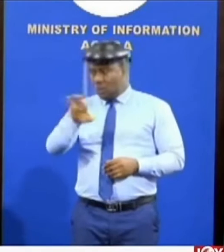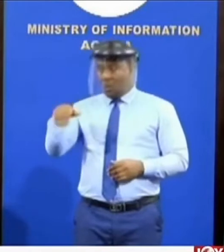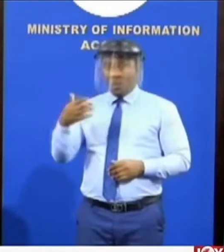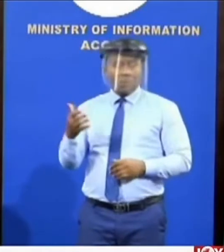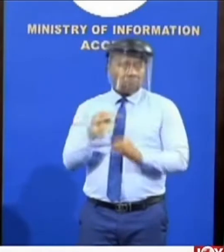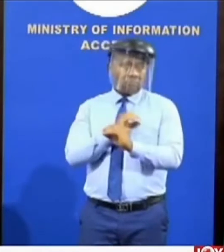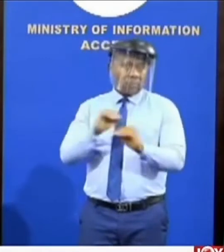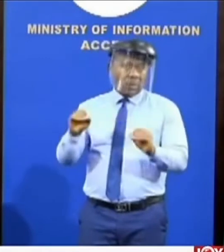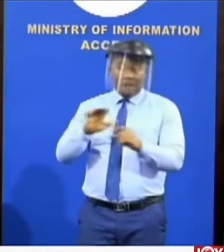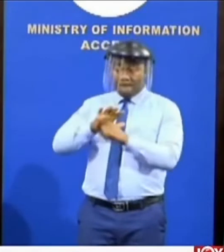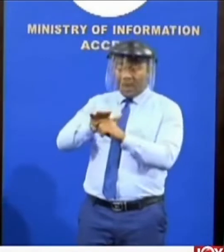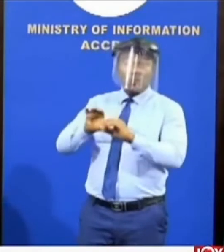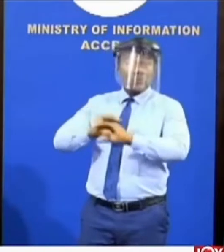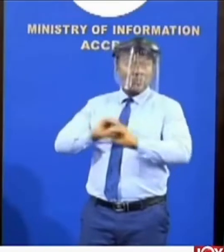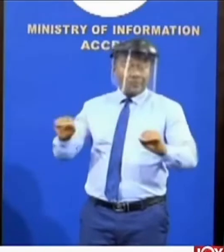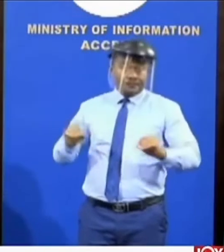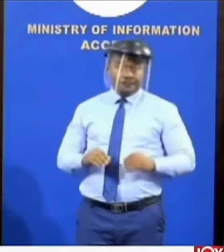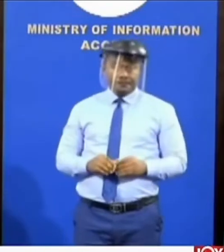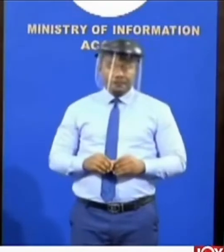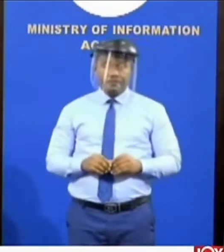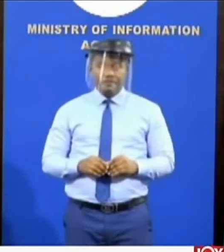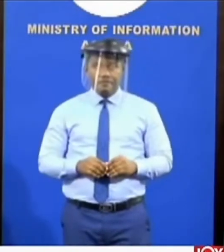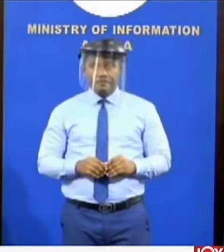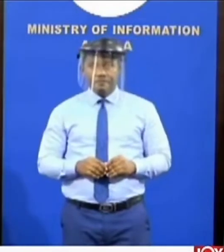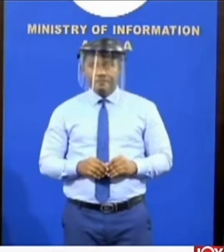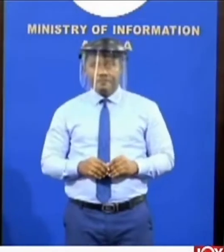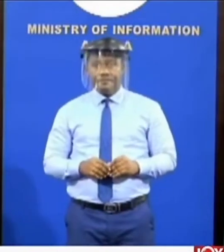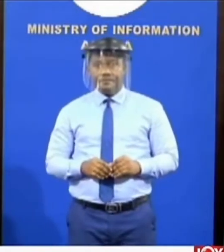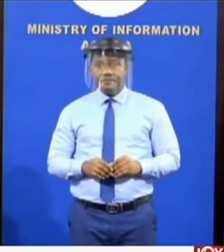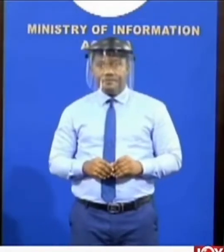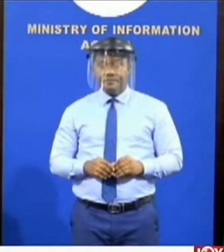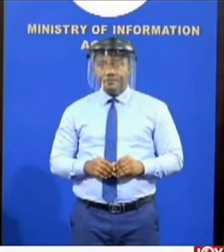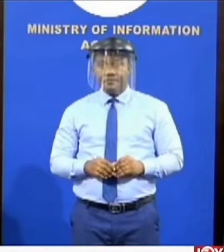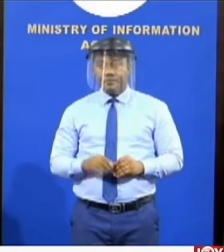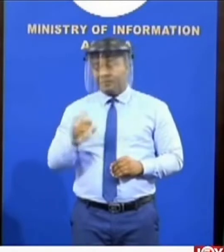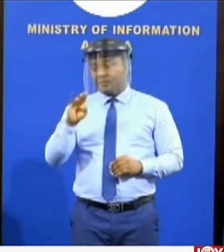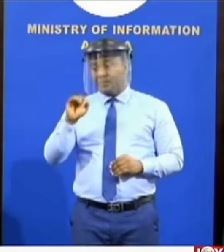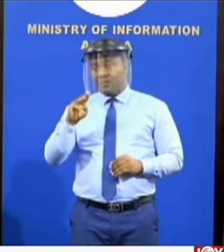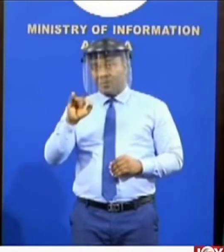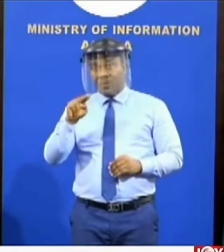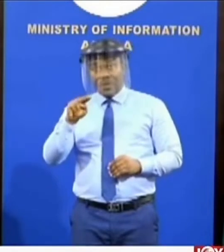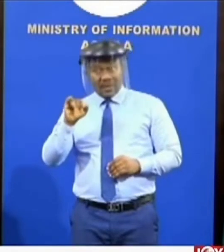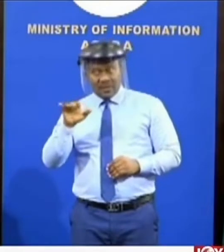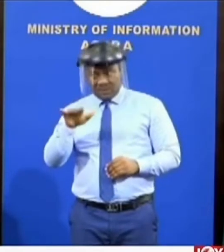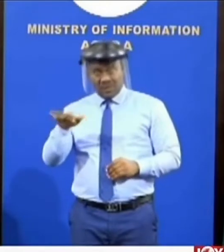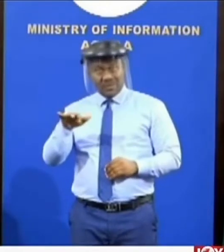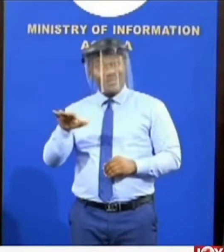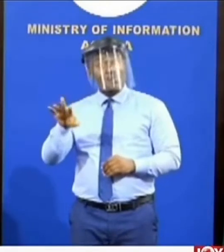cases from 9 from Yoso, and 7 from BBNE, Anyuaso required.